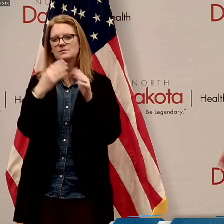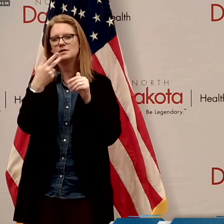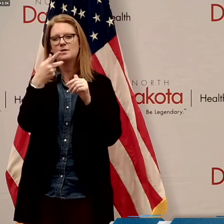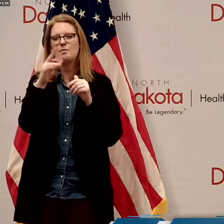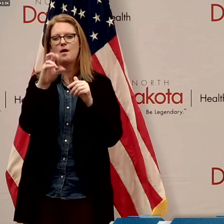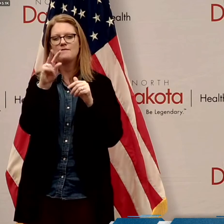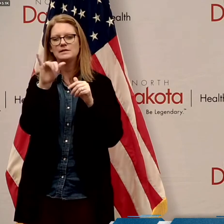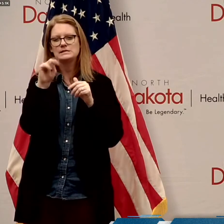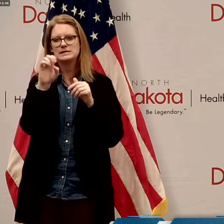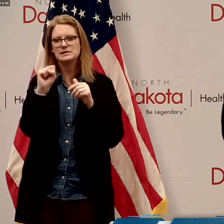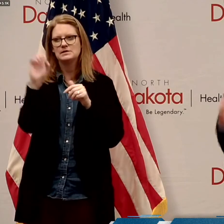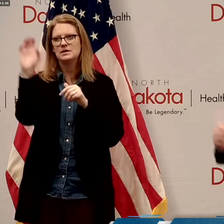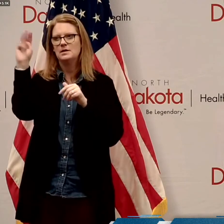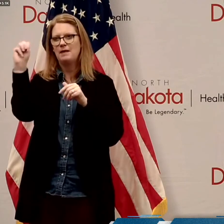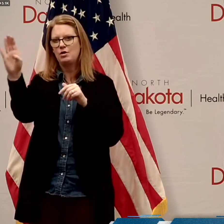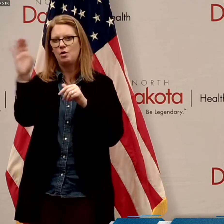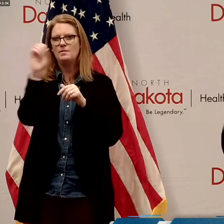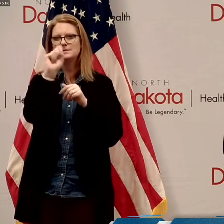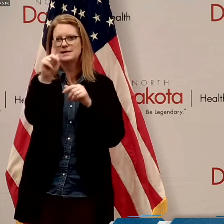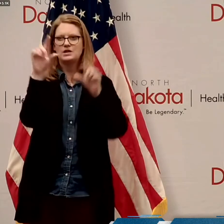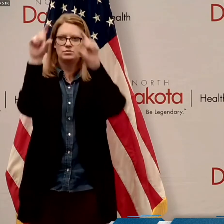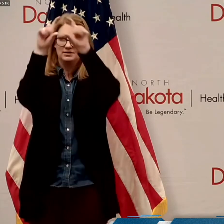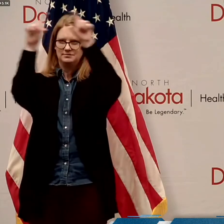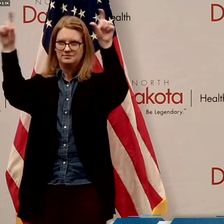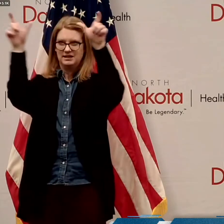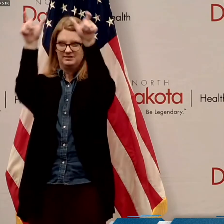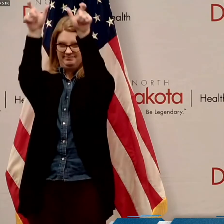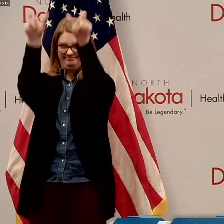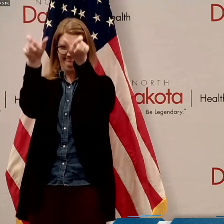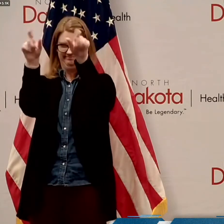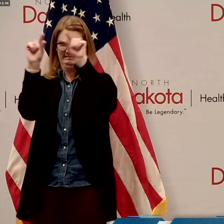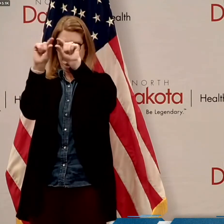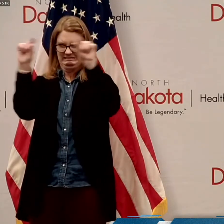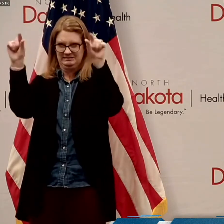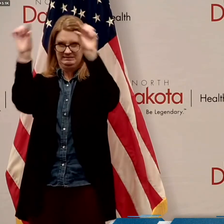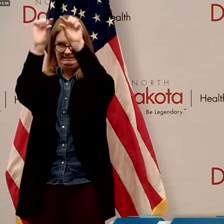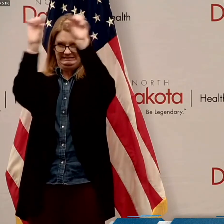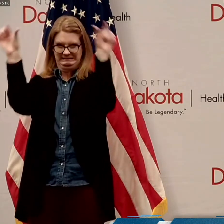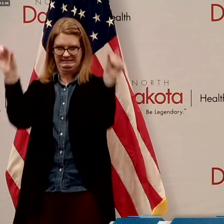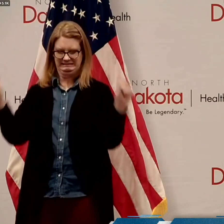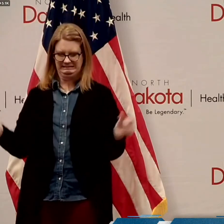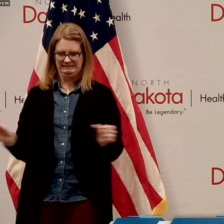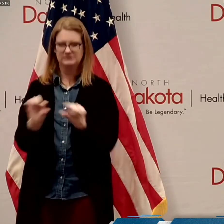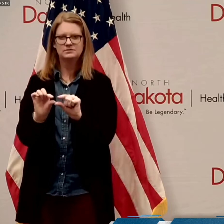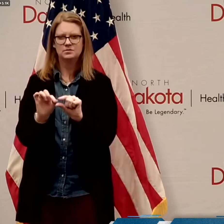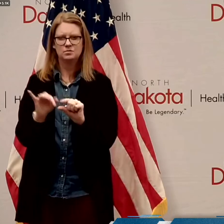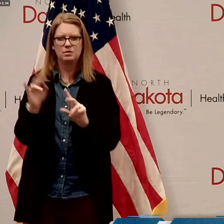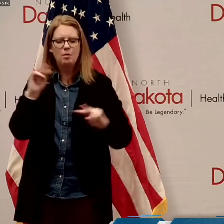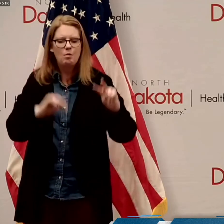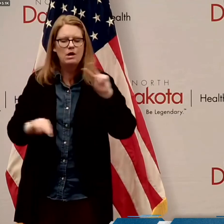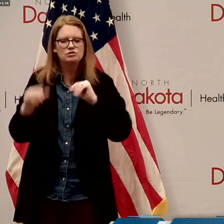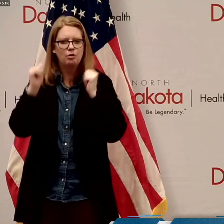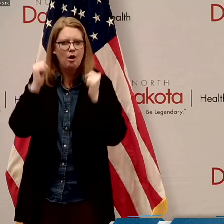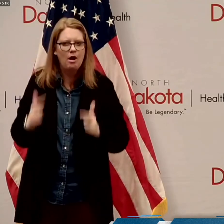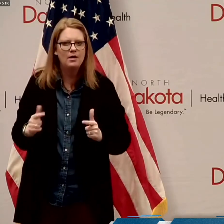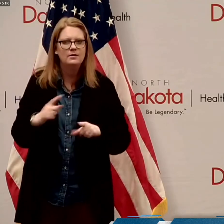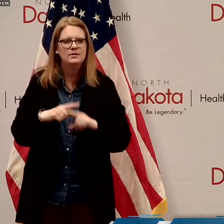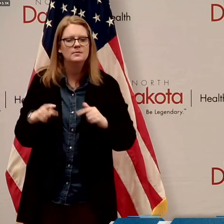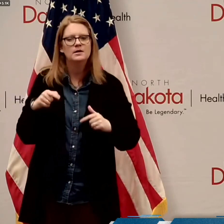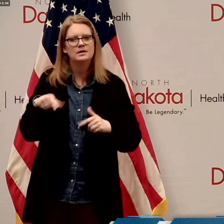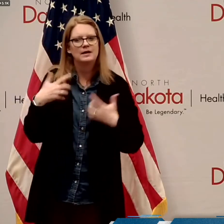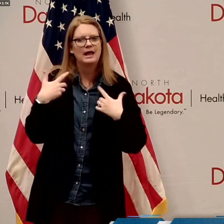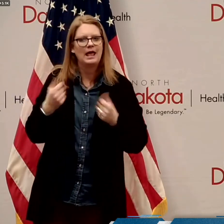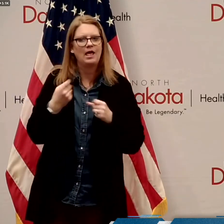So we're absolutely every day during our brief looking at what's beyond our borders. But from a healthcare standpoint, the place we've got the